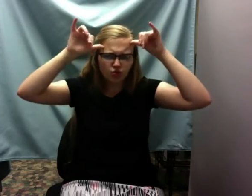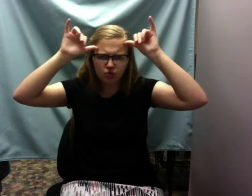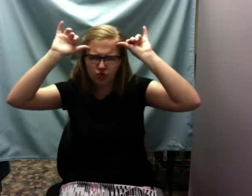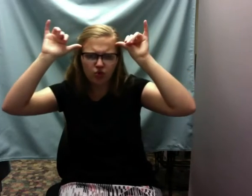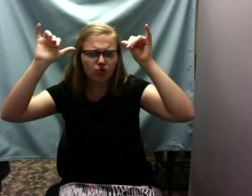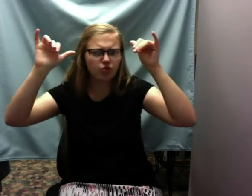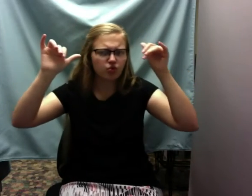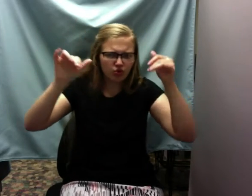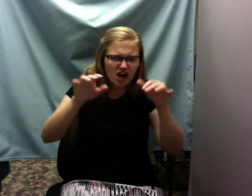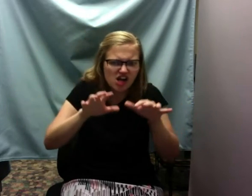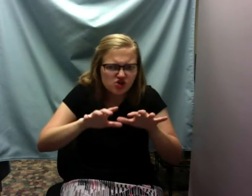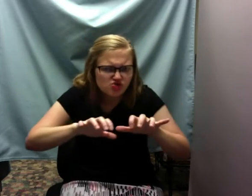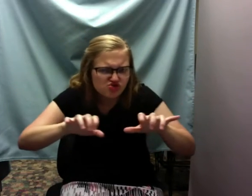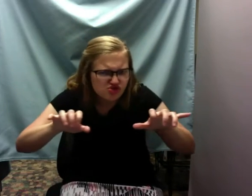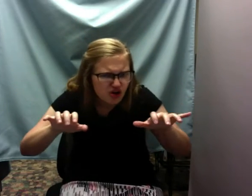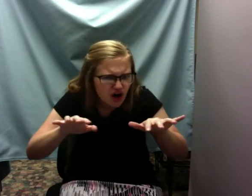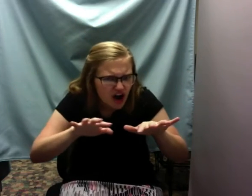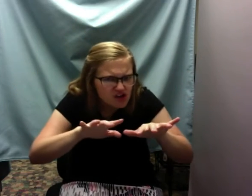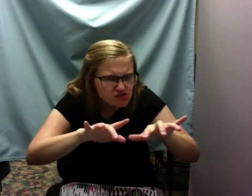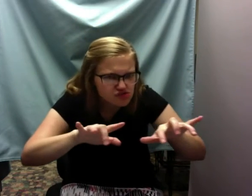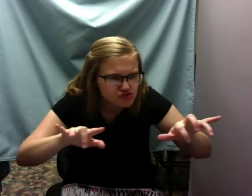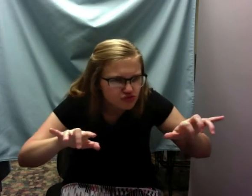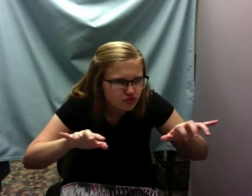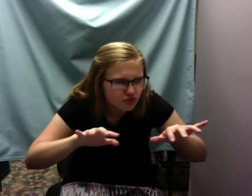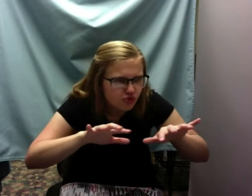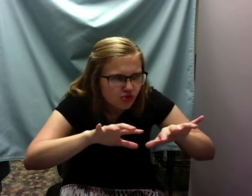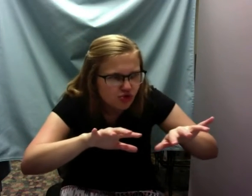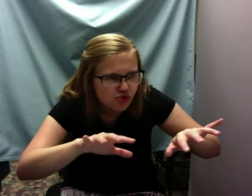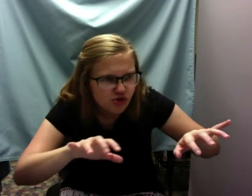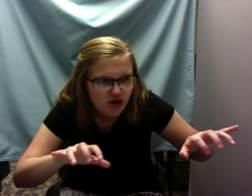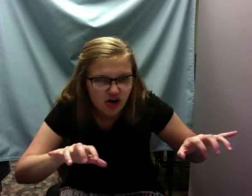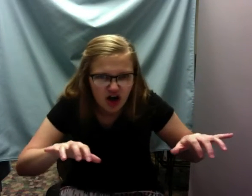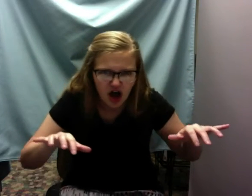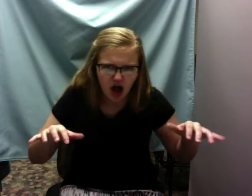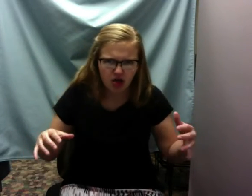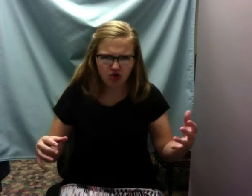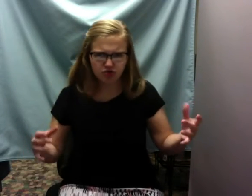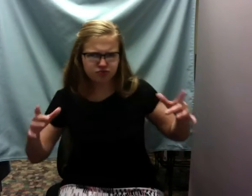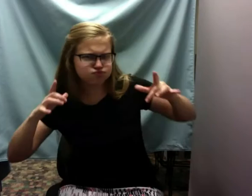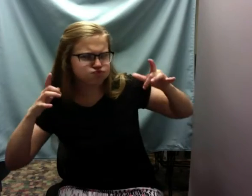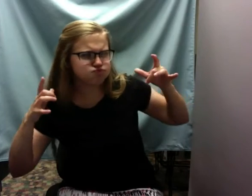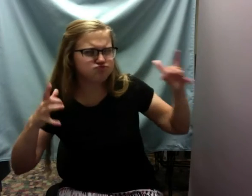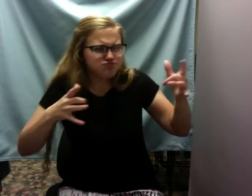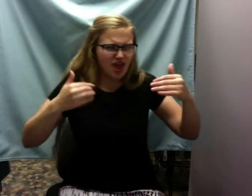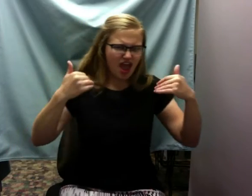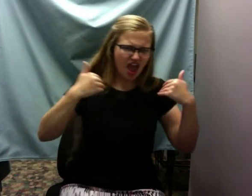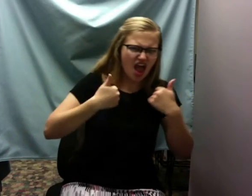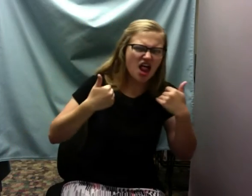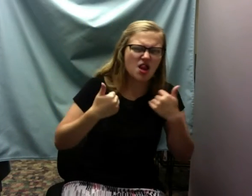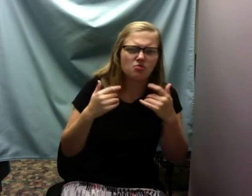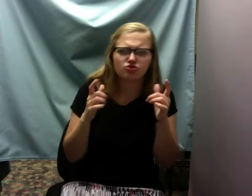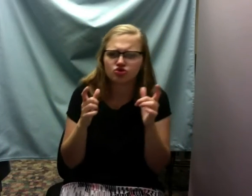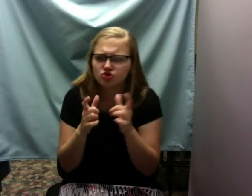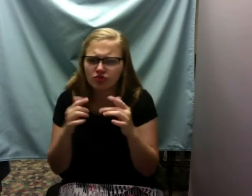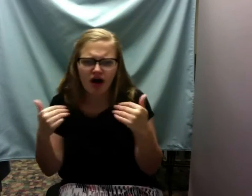thing, and beast of the earth after his kind." And it was so. And God made the beast of the earth after his kind,